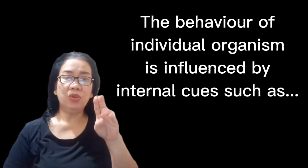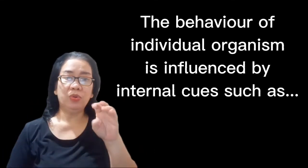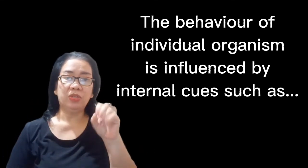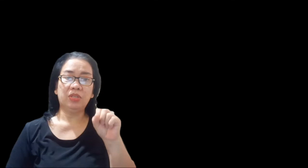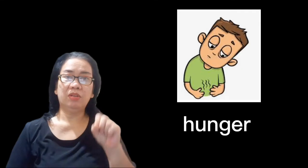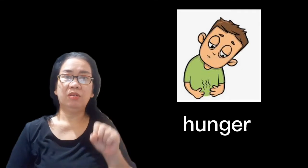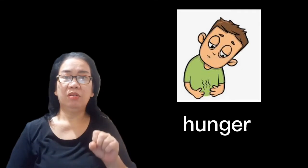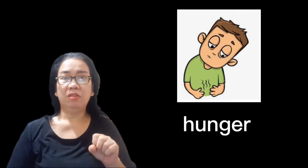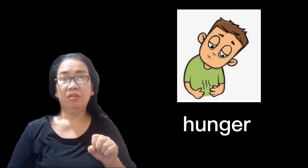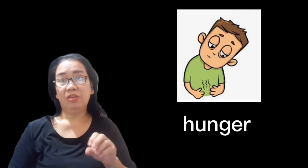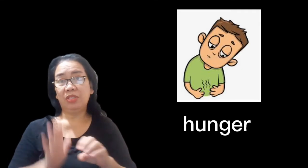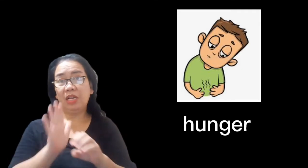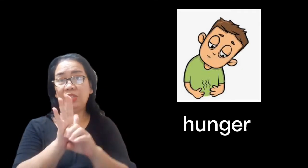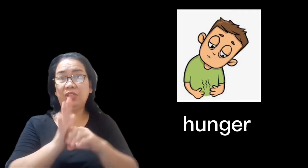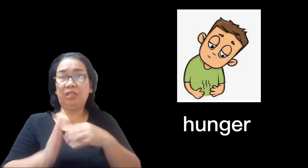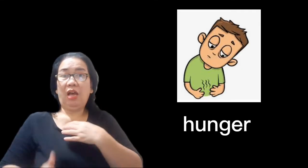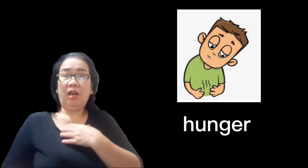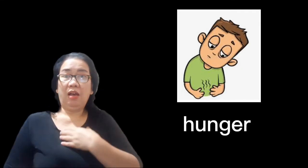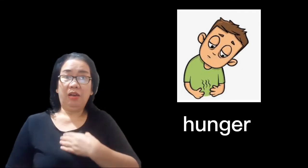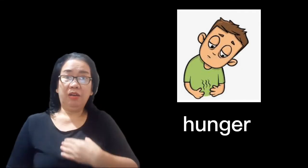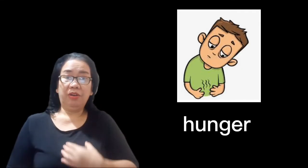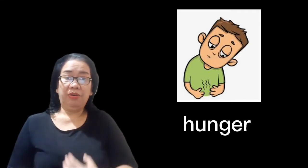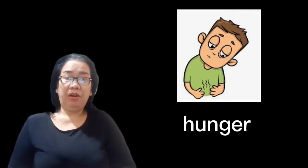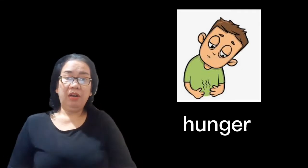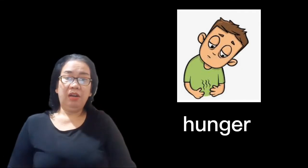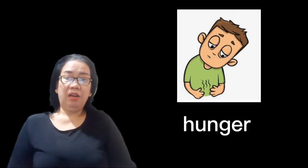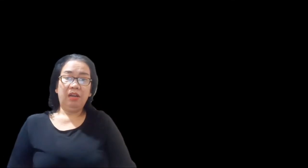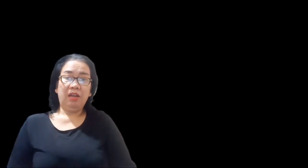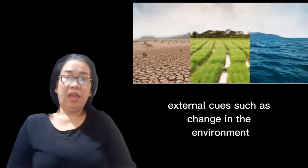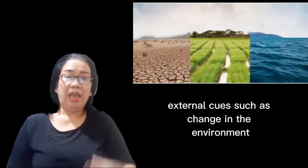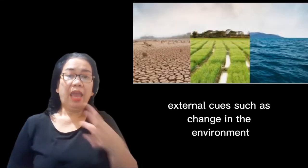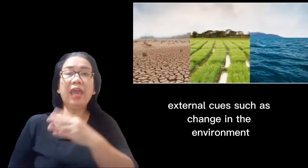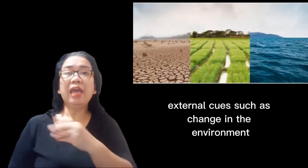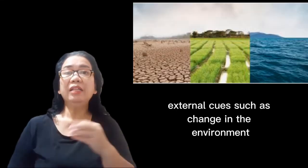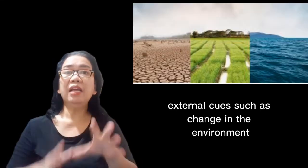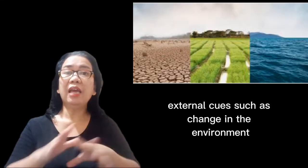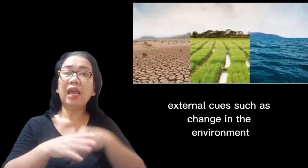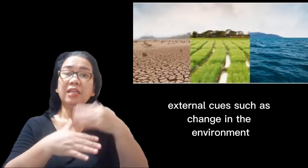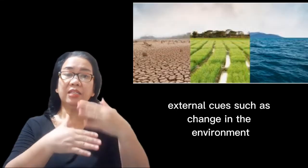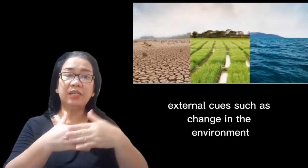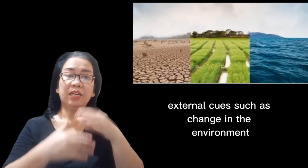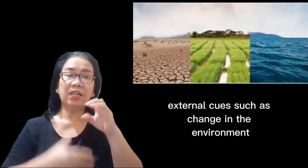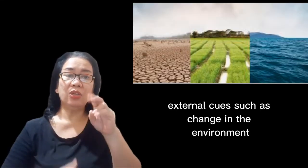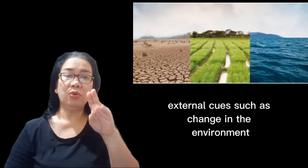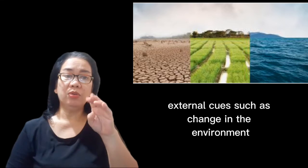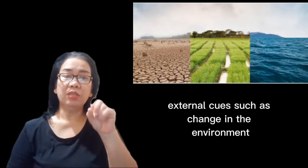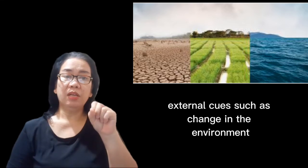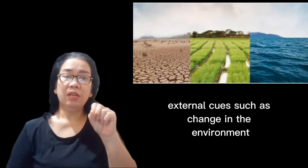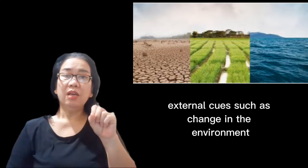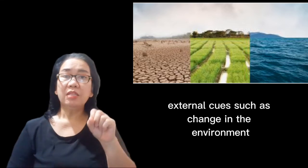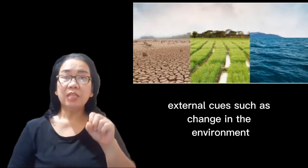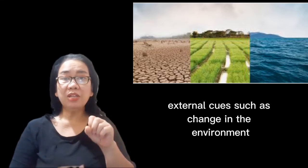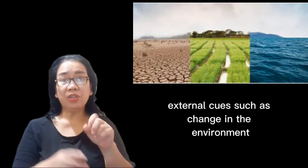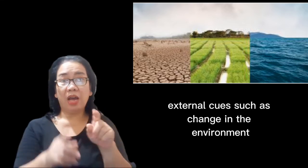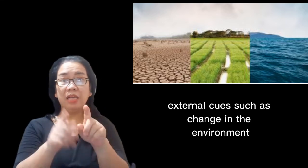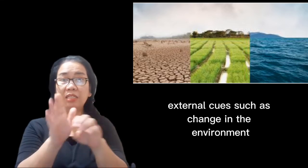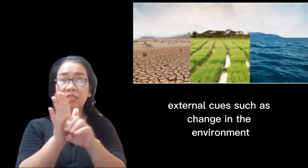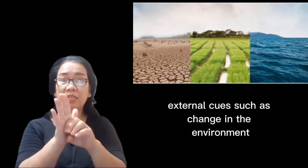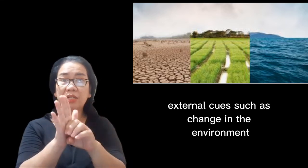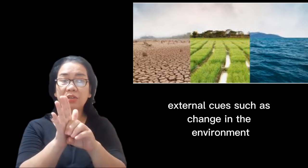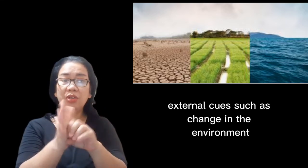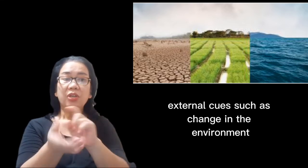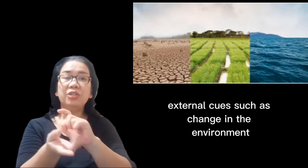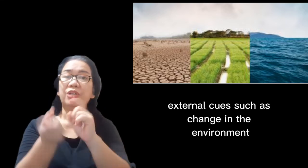internal cues, such as hunger, and external cues, such